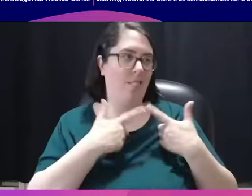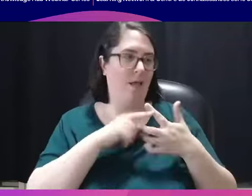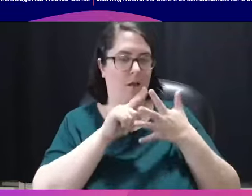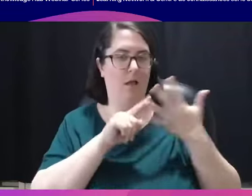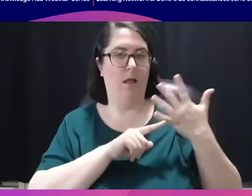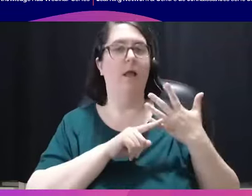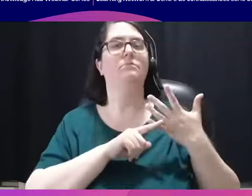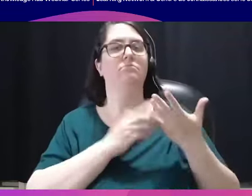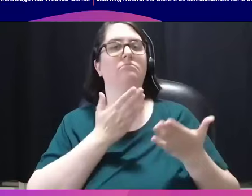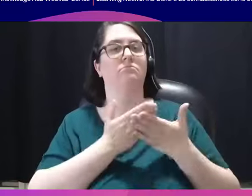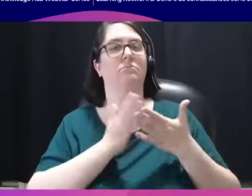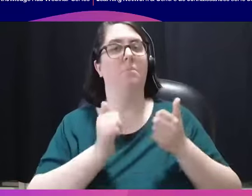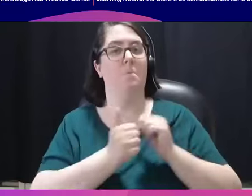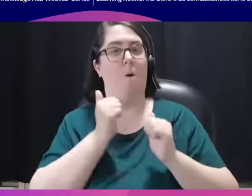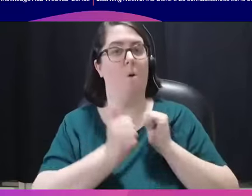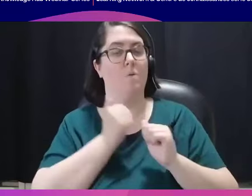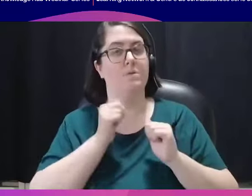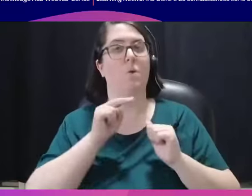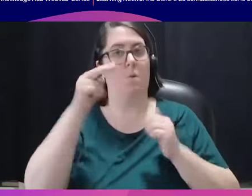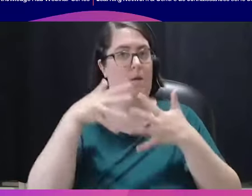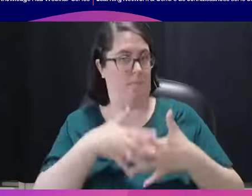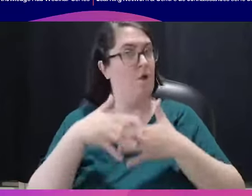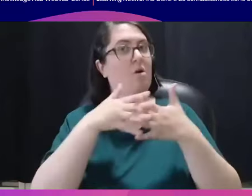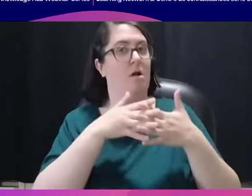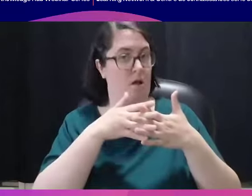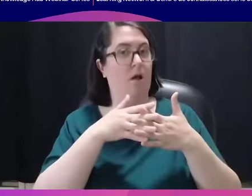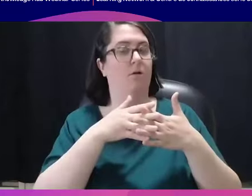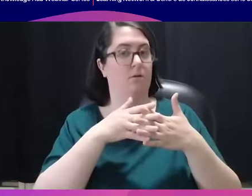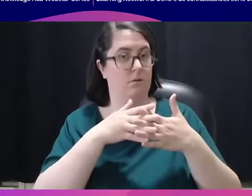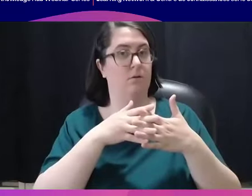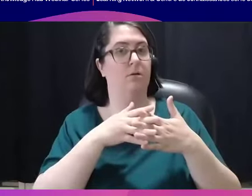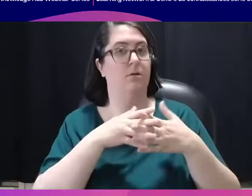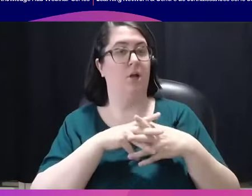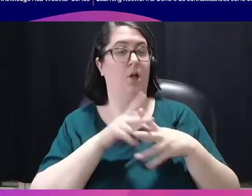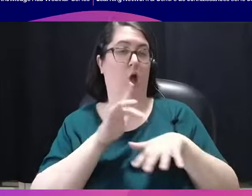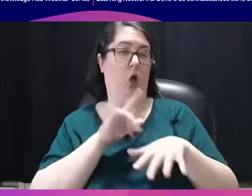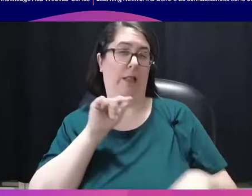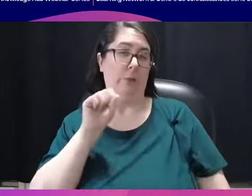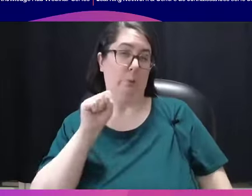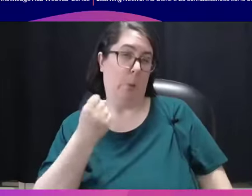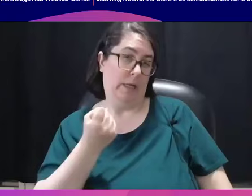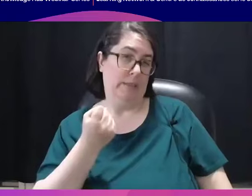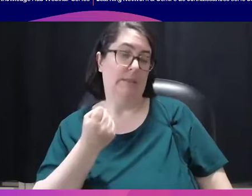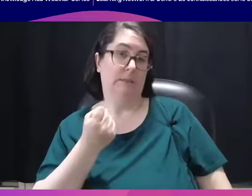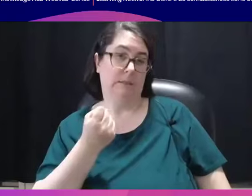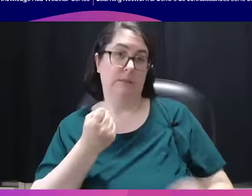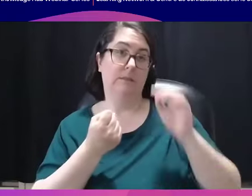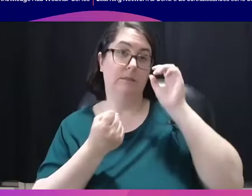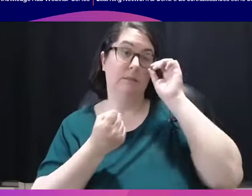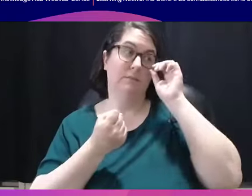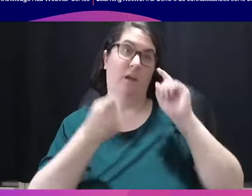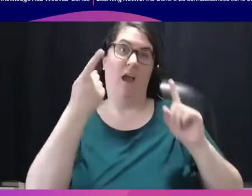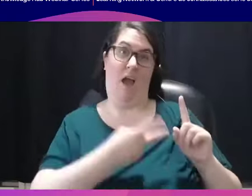that incels are predominantly in North America. They're predominantly early 20s. About half of them are white,